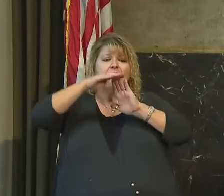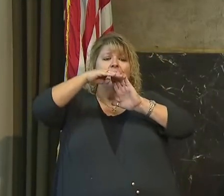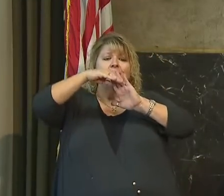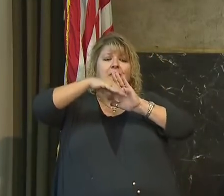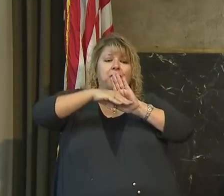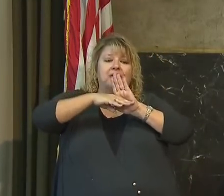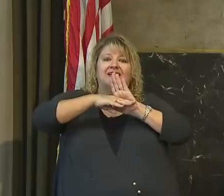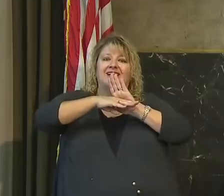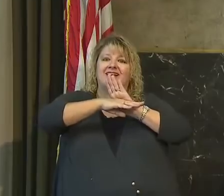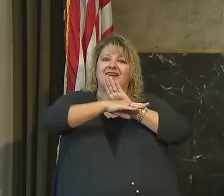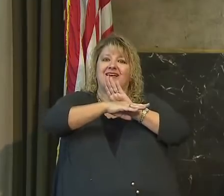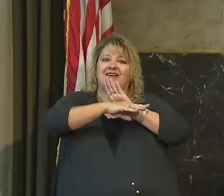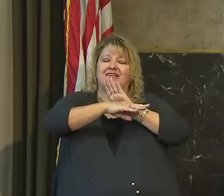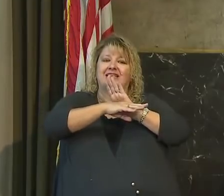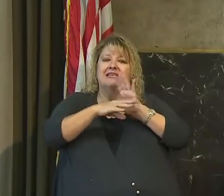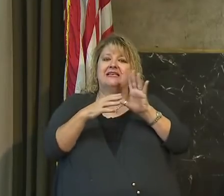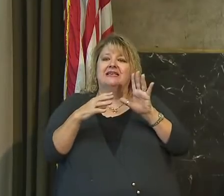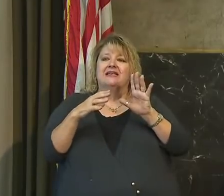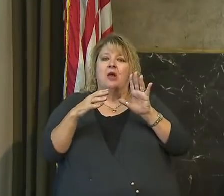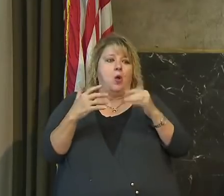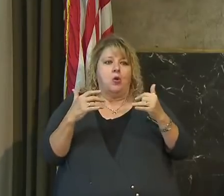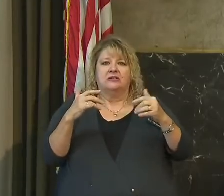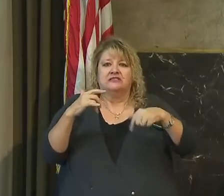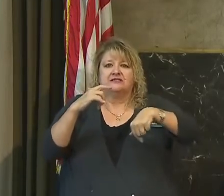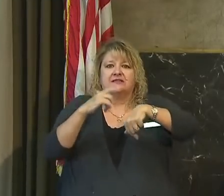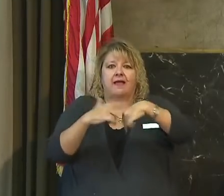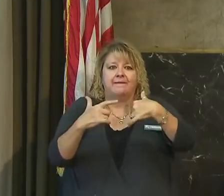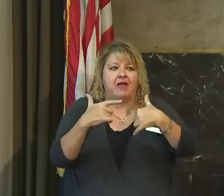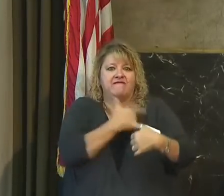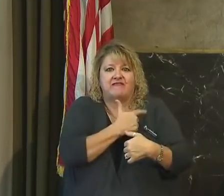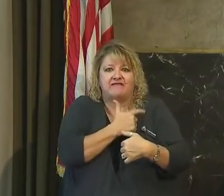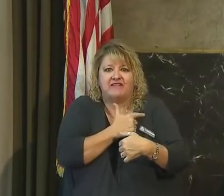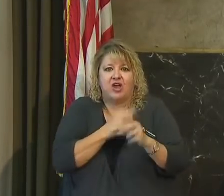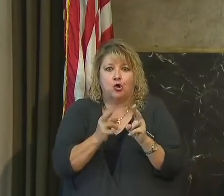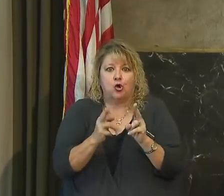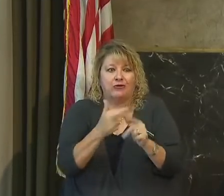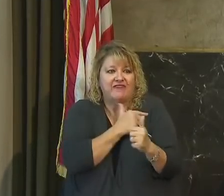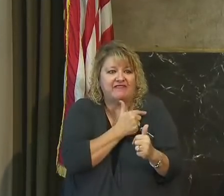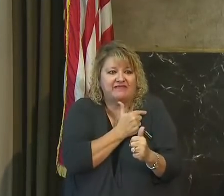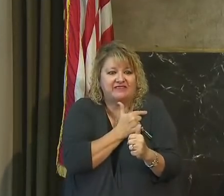significant percentage of our state vaccinated.